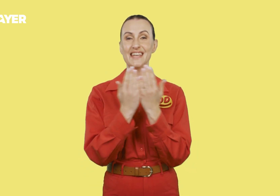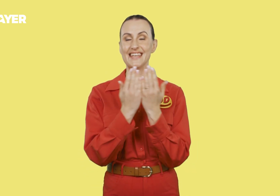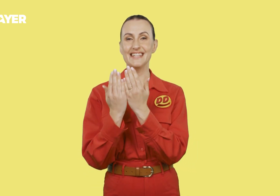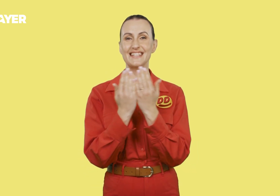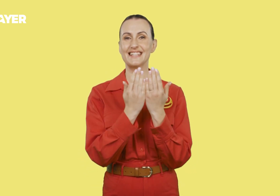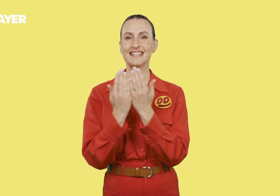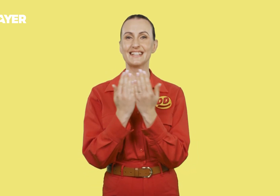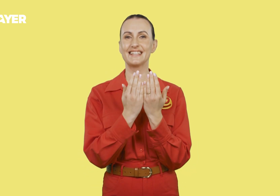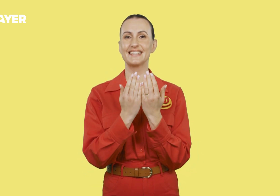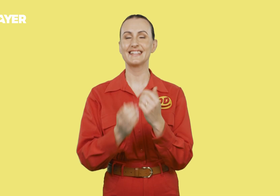Read.